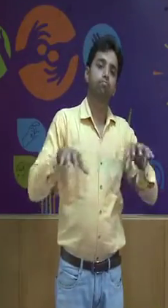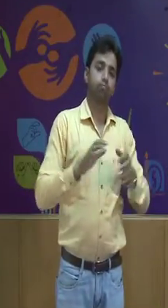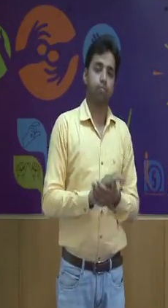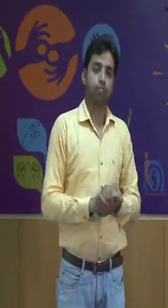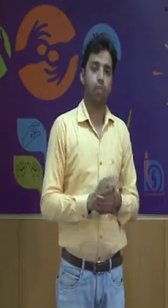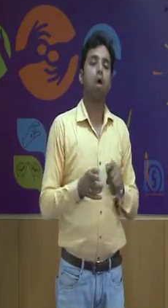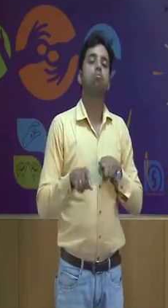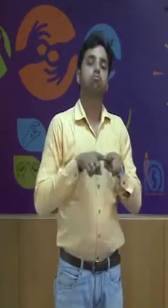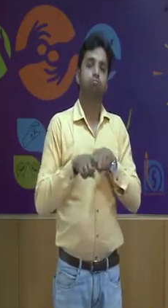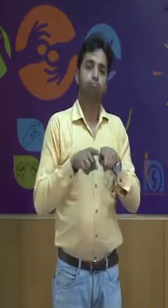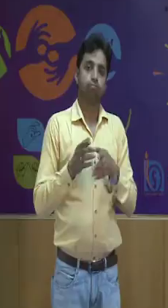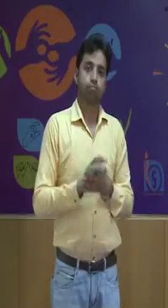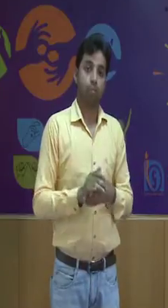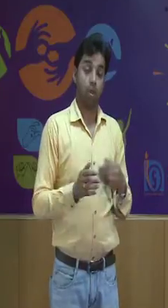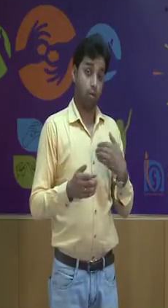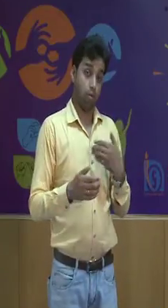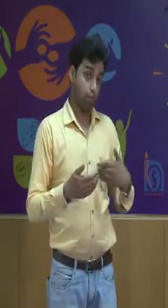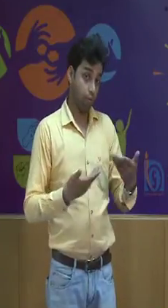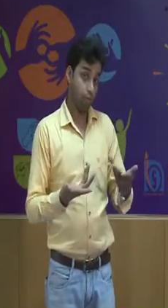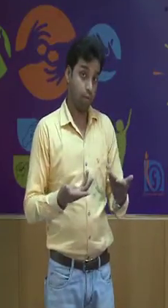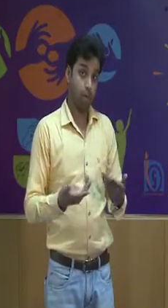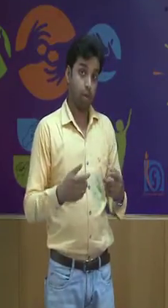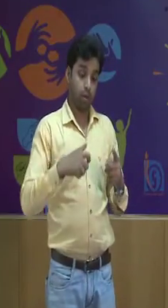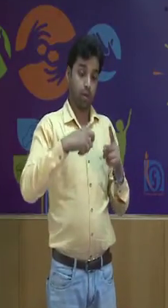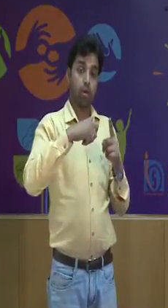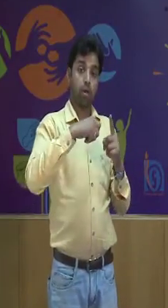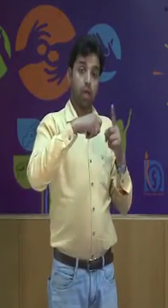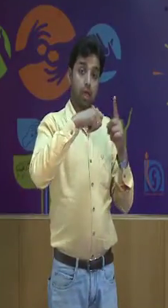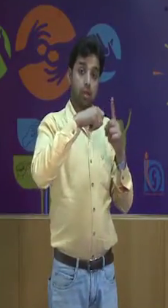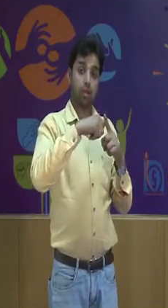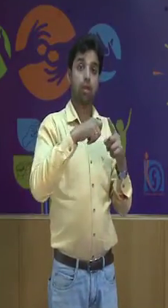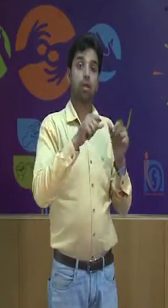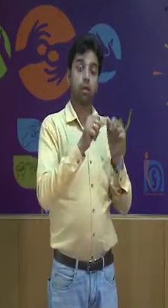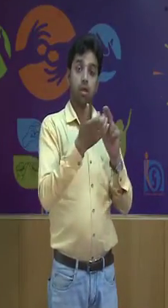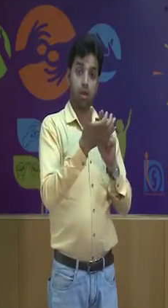For example, we have Kanya Kubja